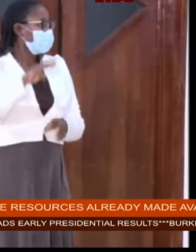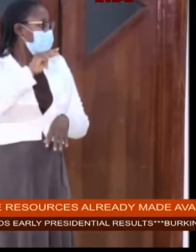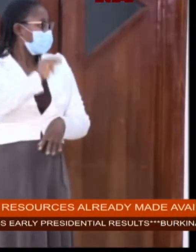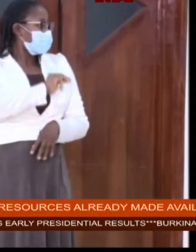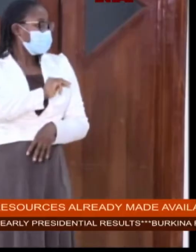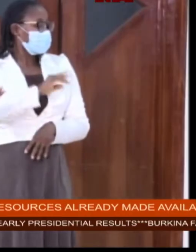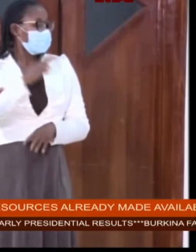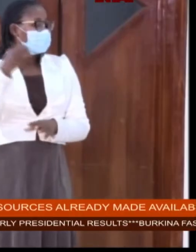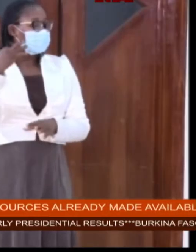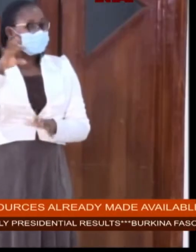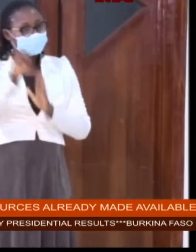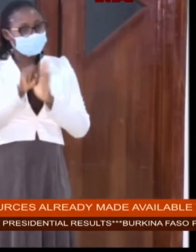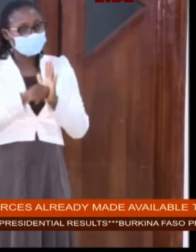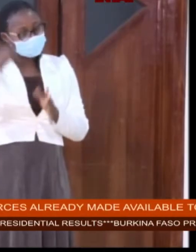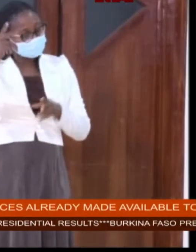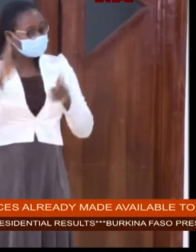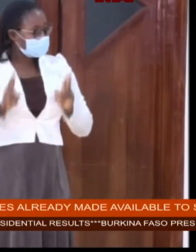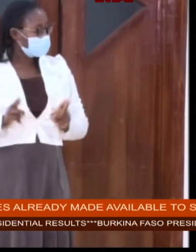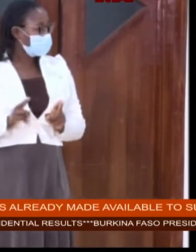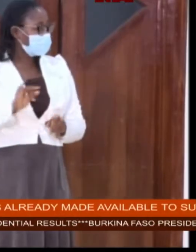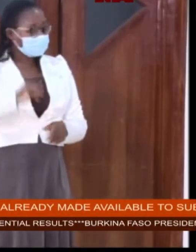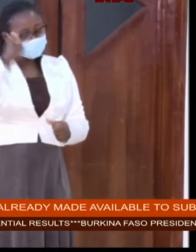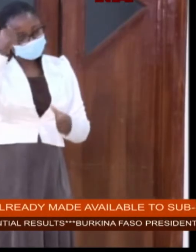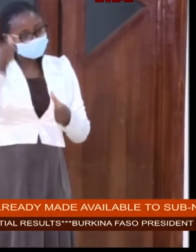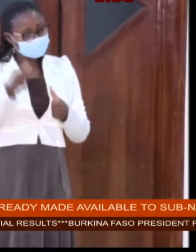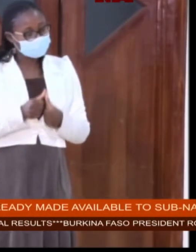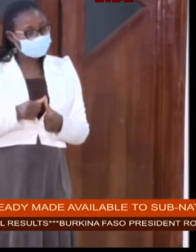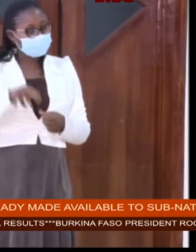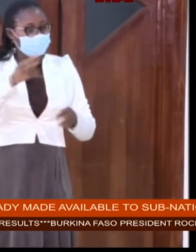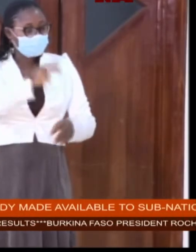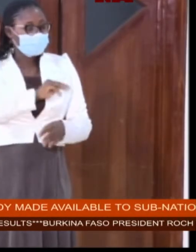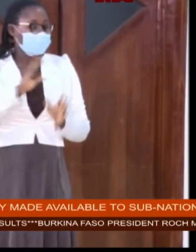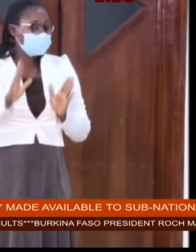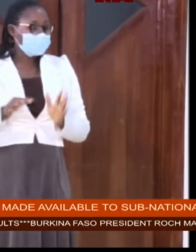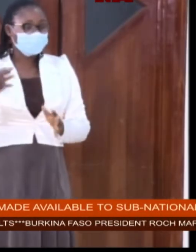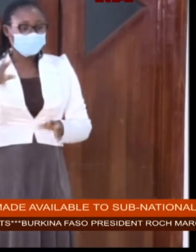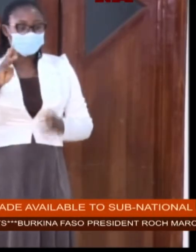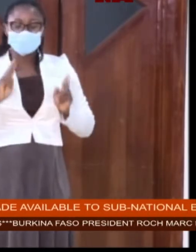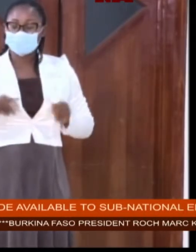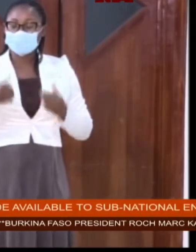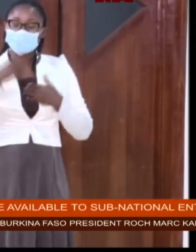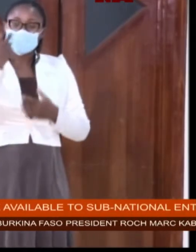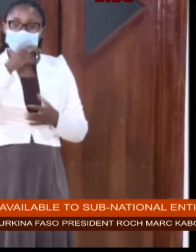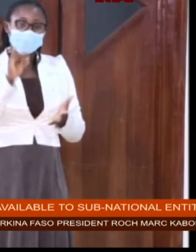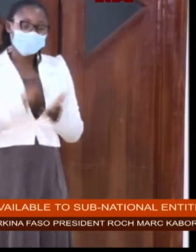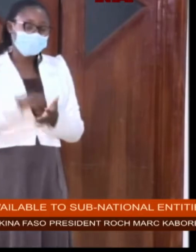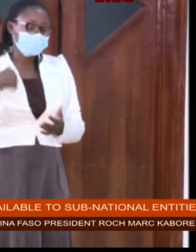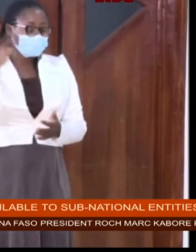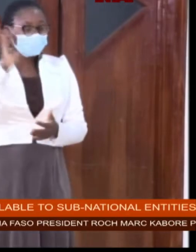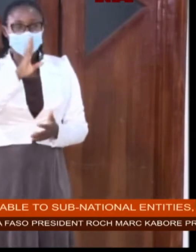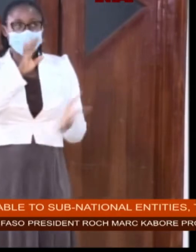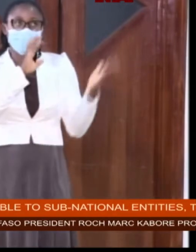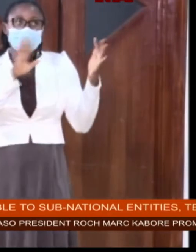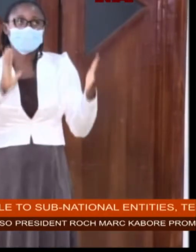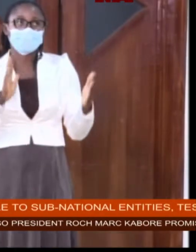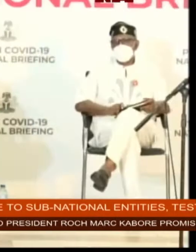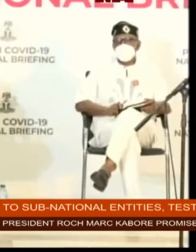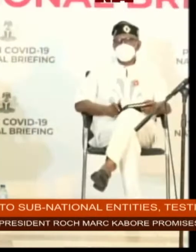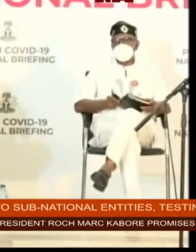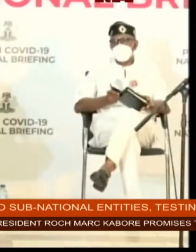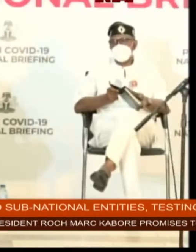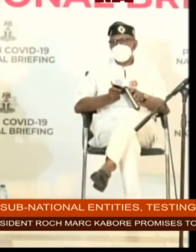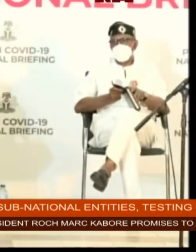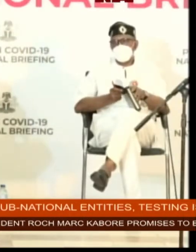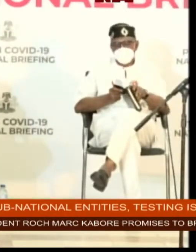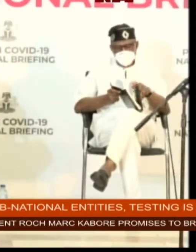Health. I remember the Minister of Health had spoken that we'll be expecting our vaccine by the first